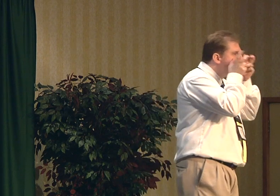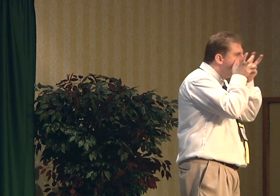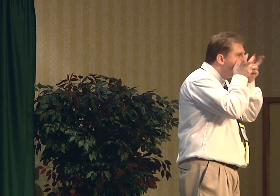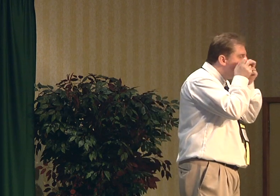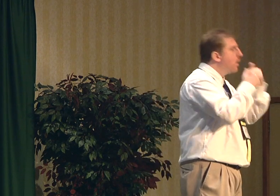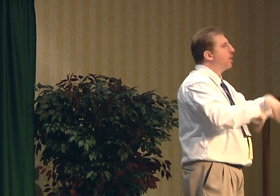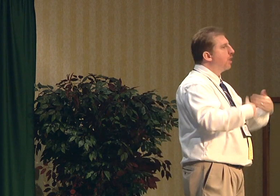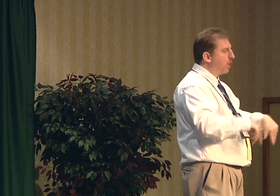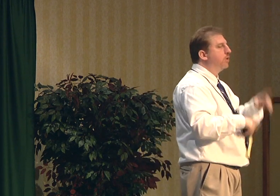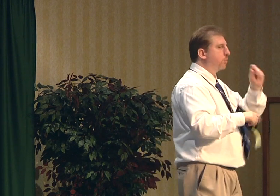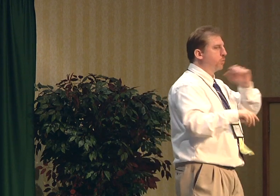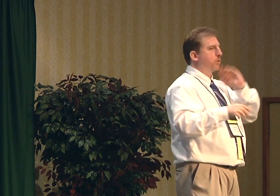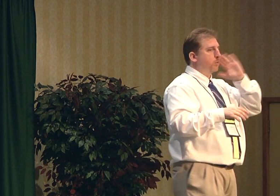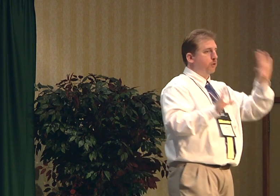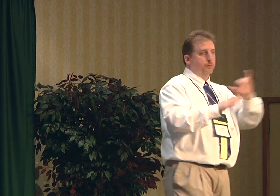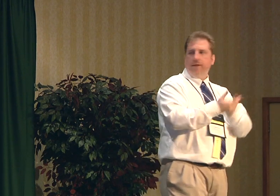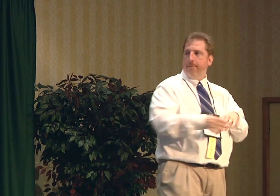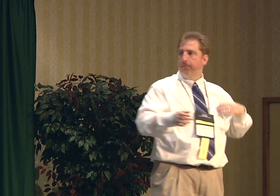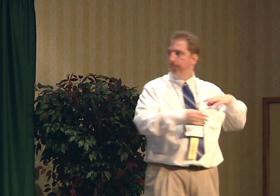it in English. That way you can watch the video.